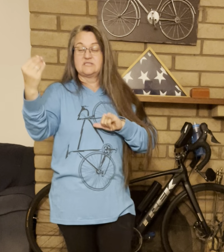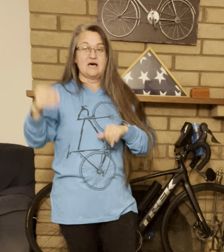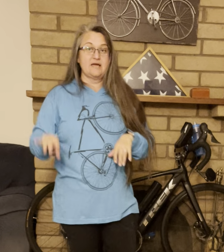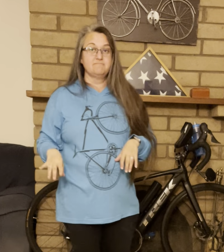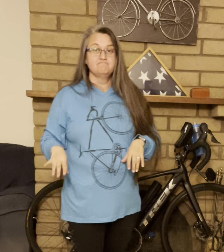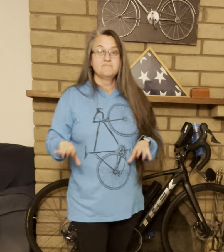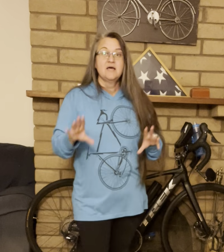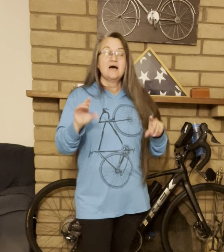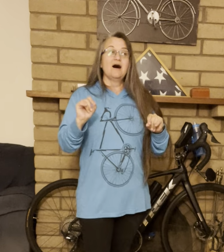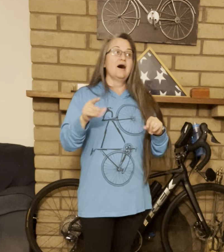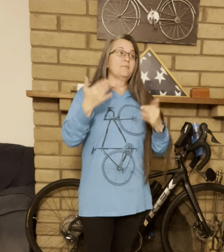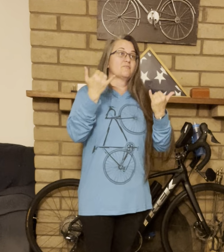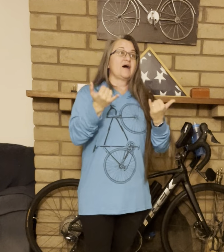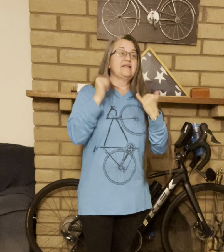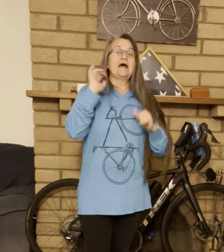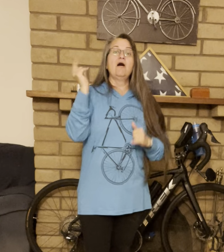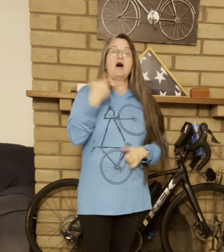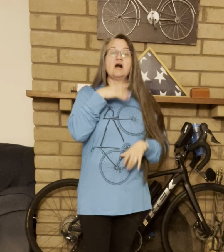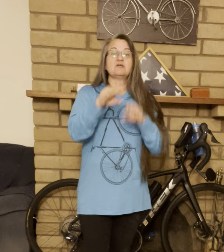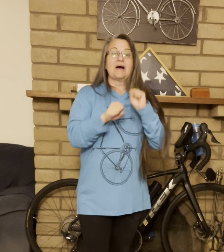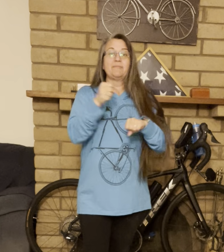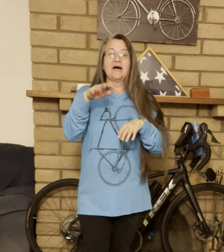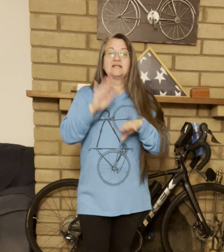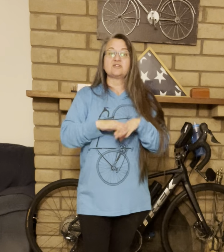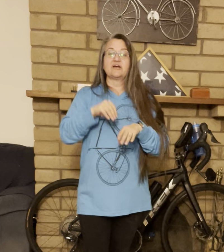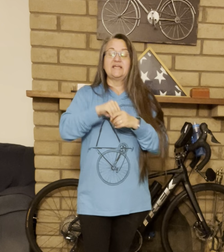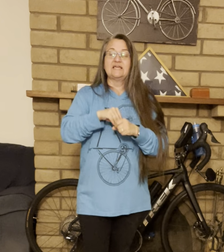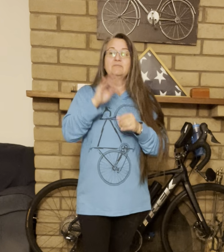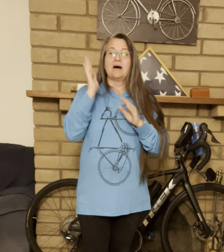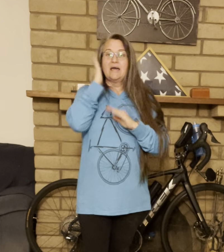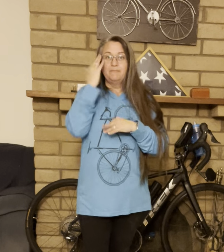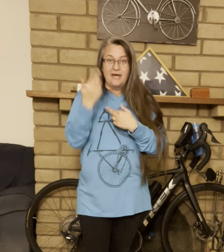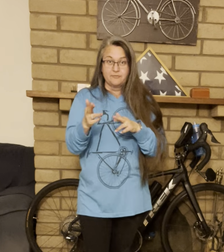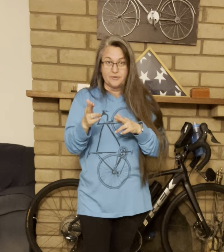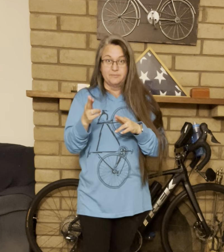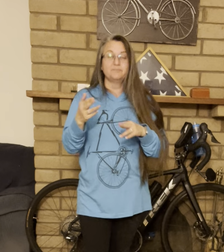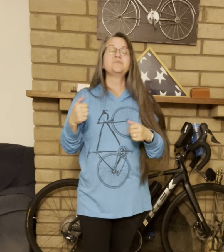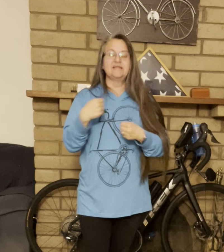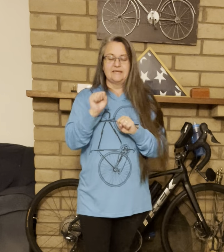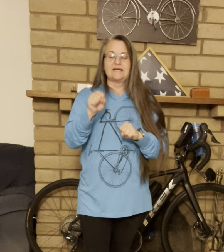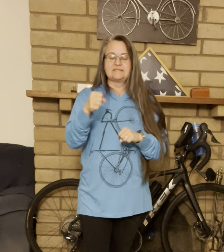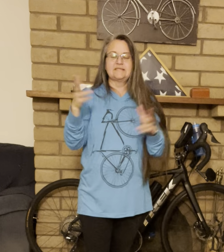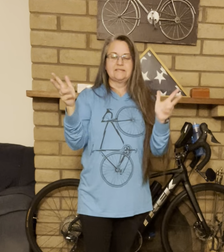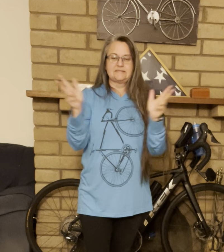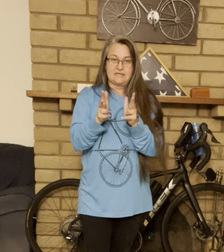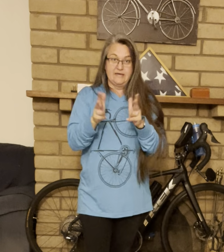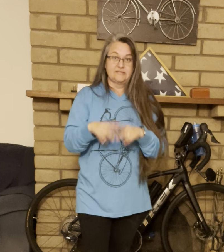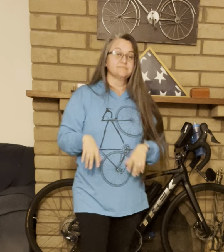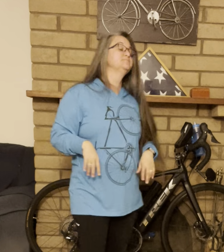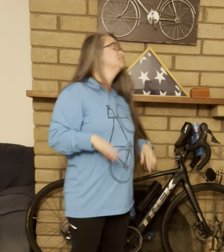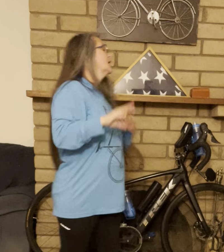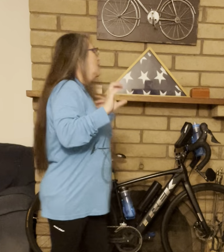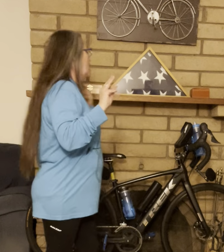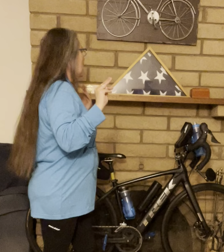outside. Right now, all of my bikes are in my bedroom. Yes, it is tight.